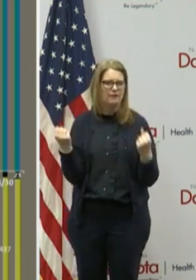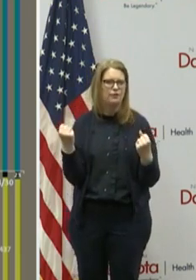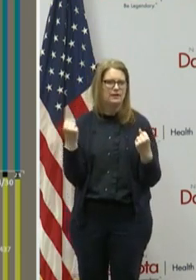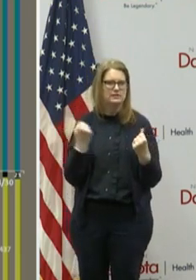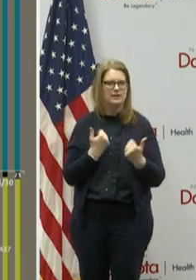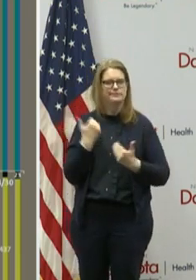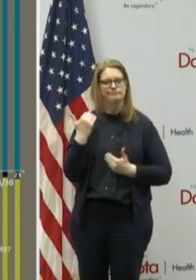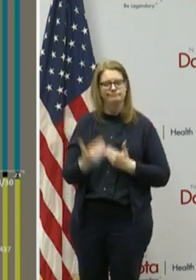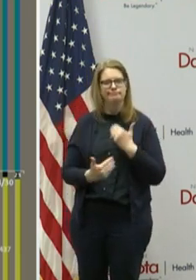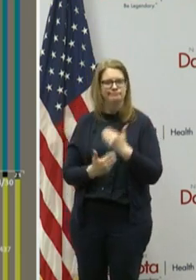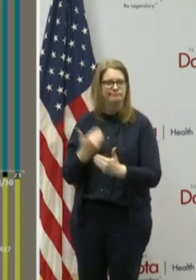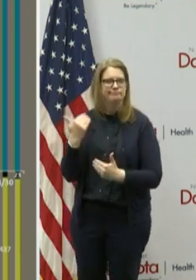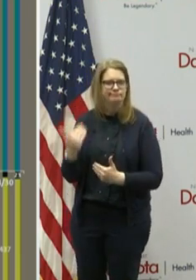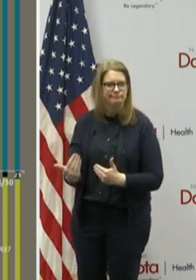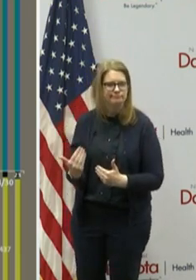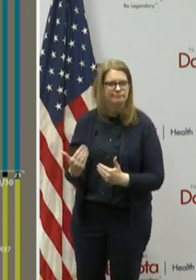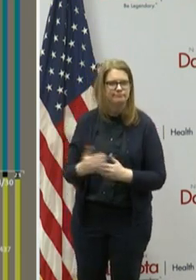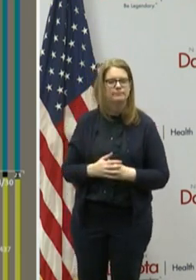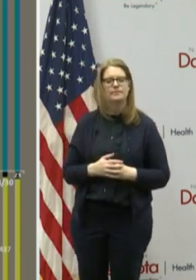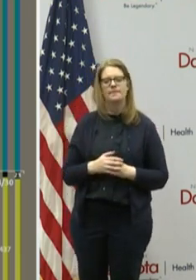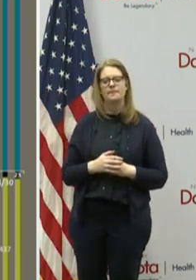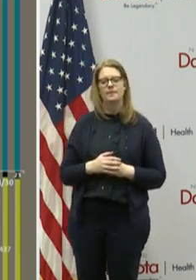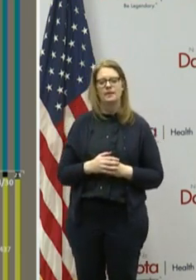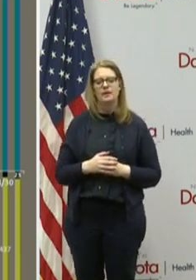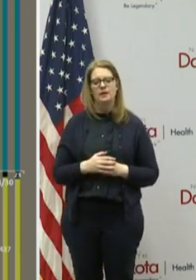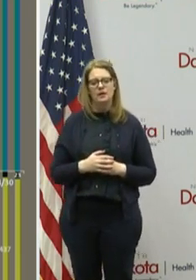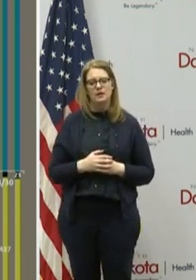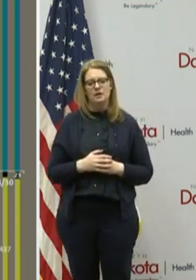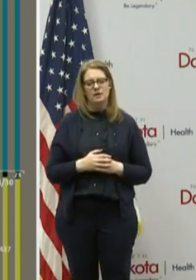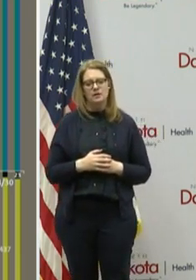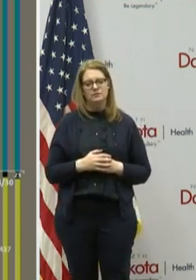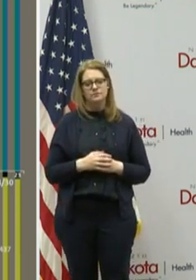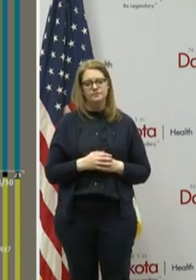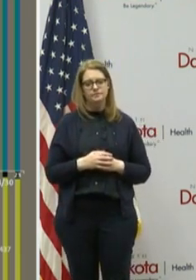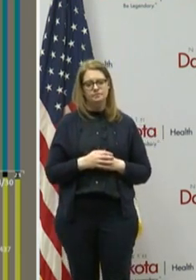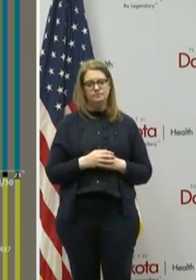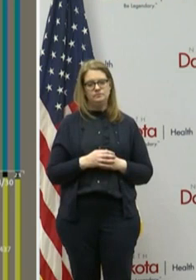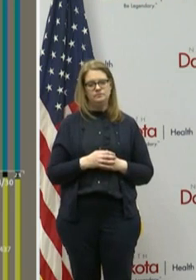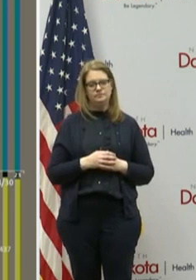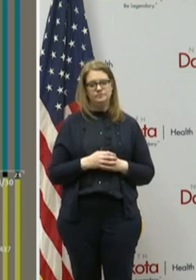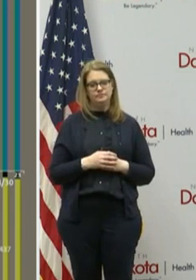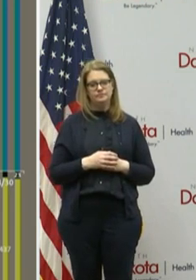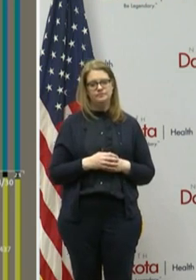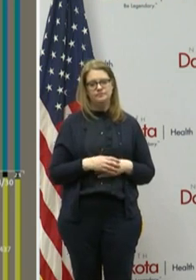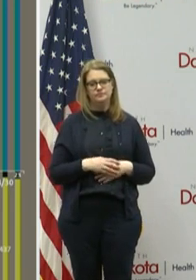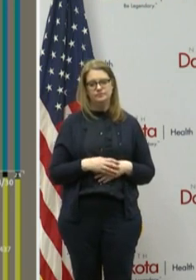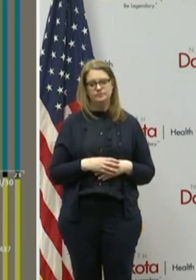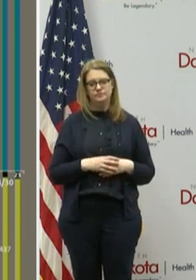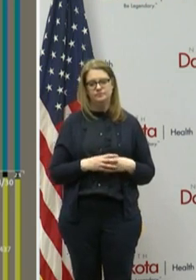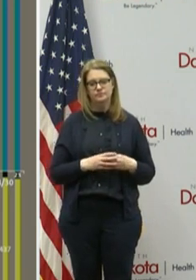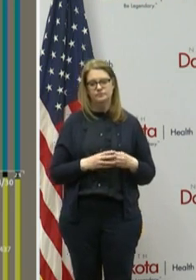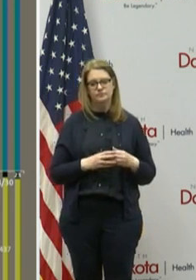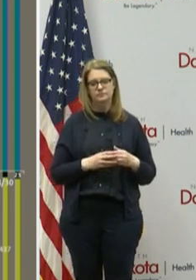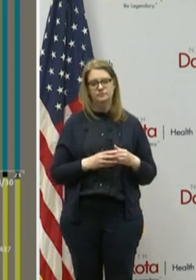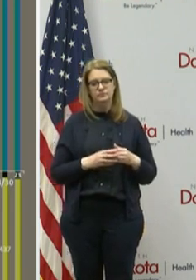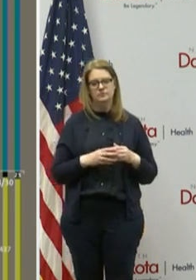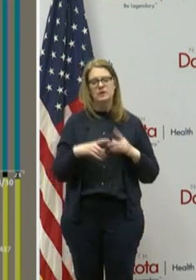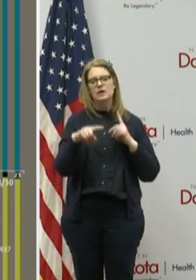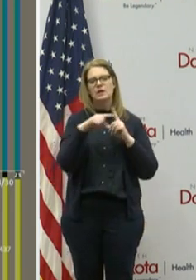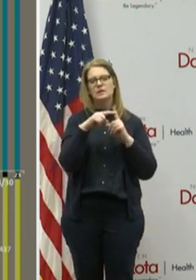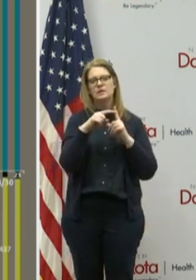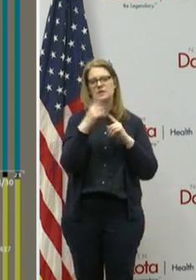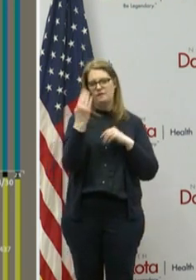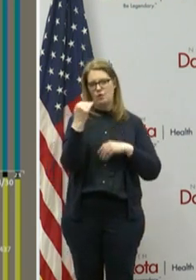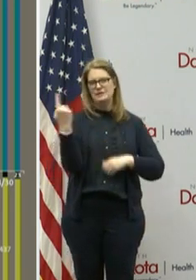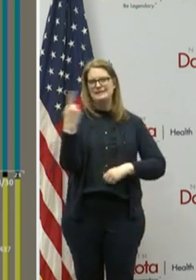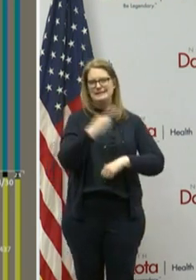days pass and go forward. When we take a look at our continued decline in the positive rate over the